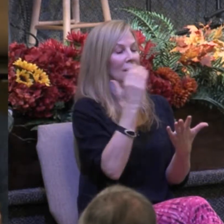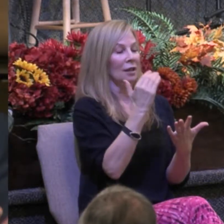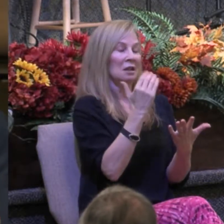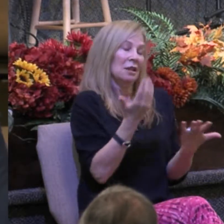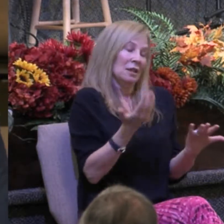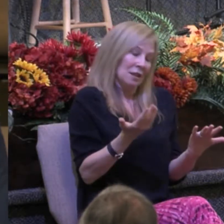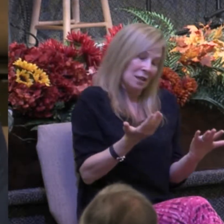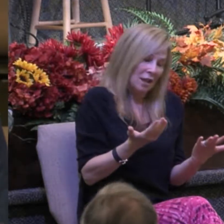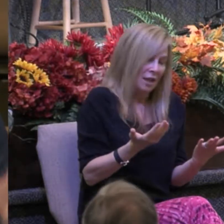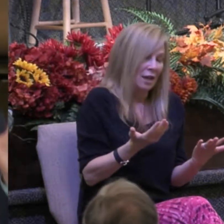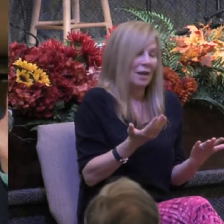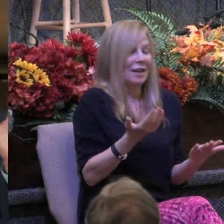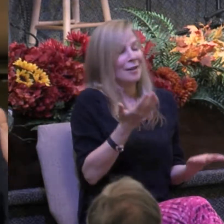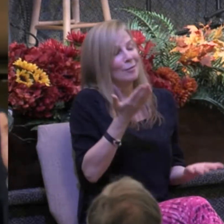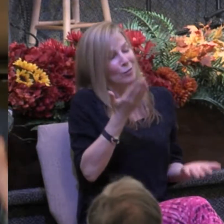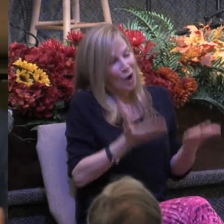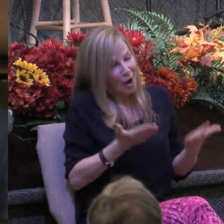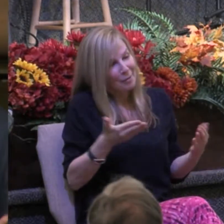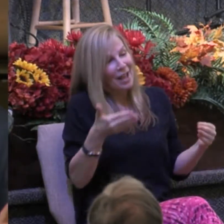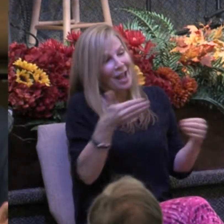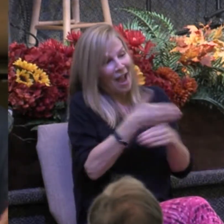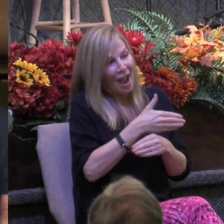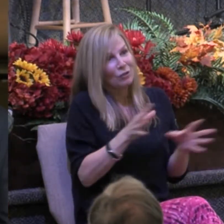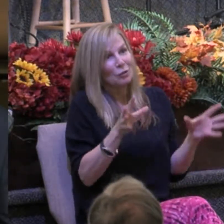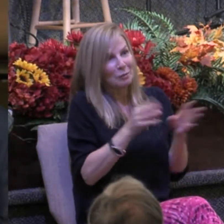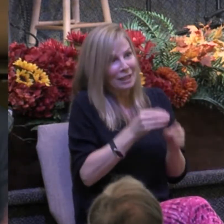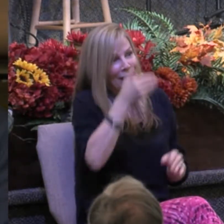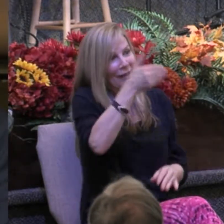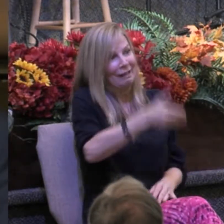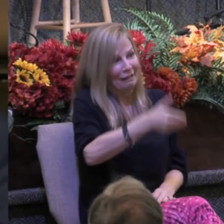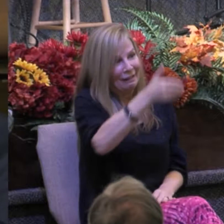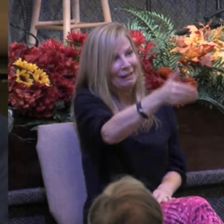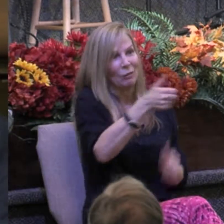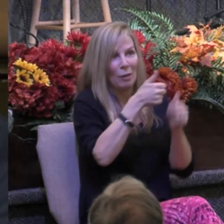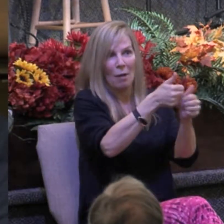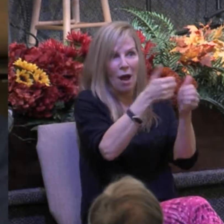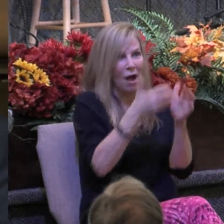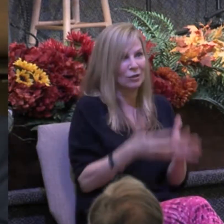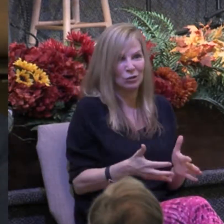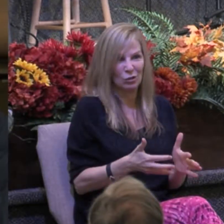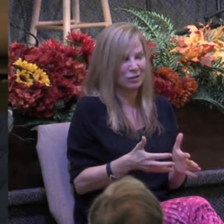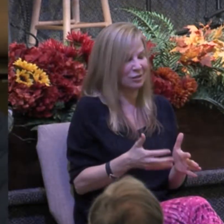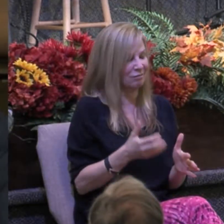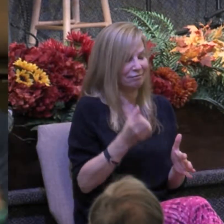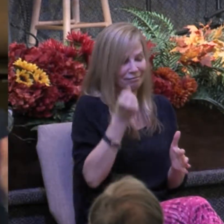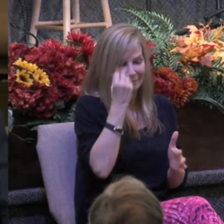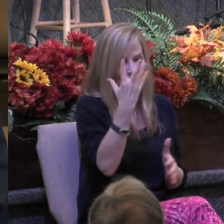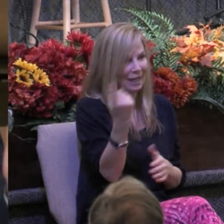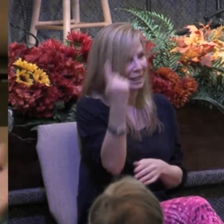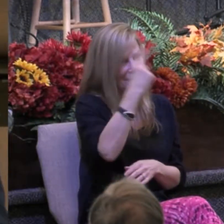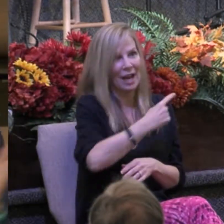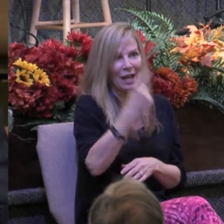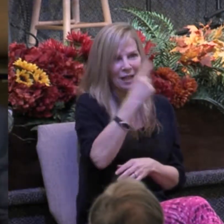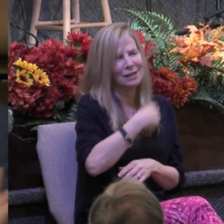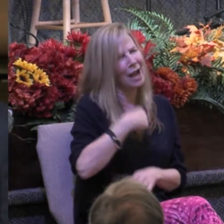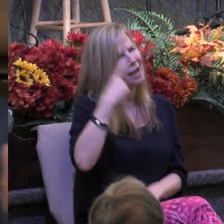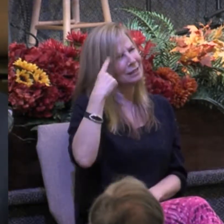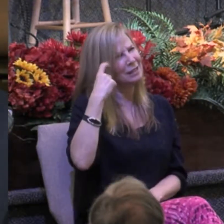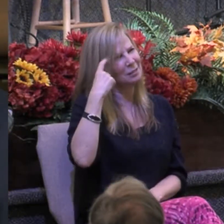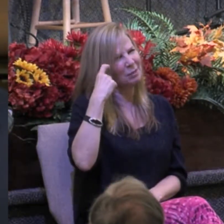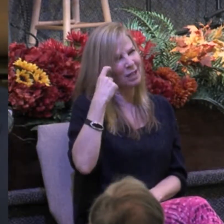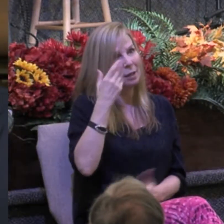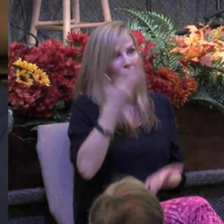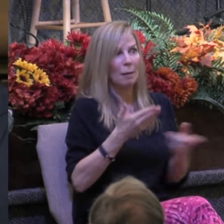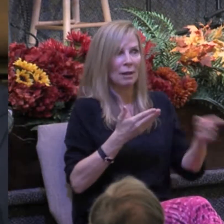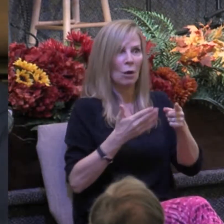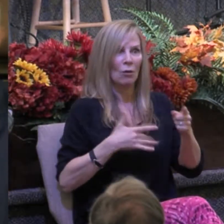very likely that after meeting with these apostles all of these days, that, you know, I would suspect that they were fired